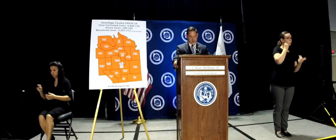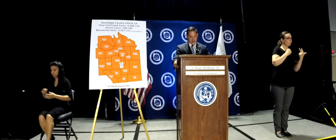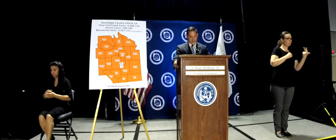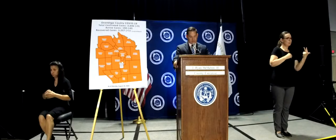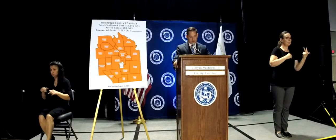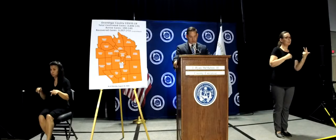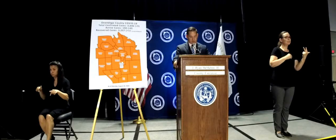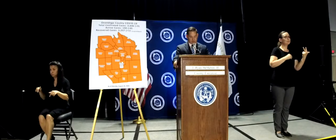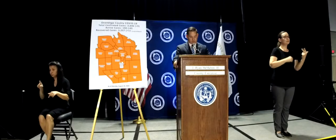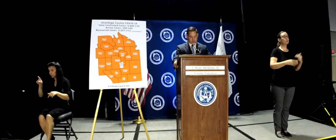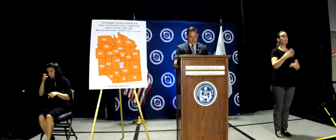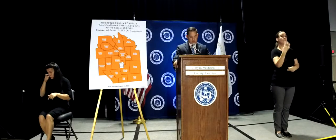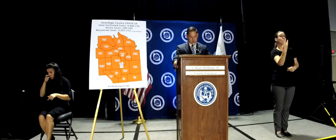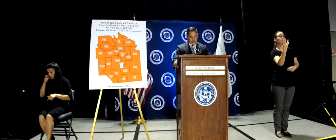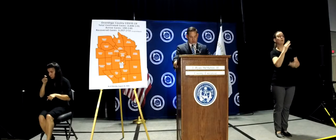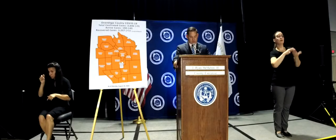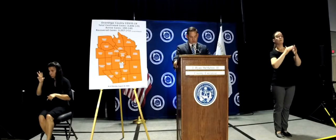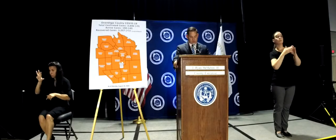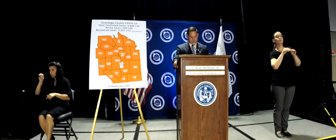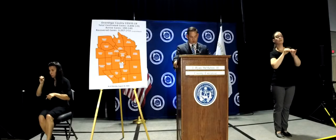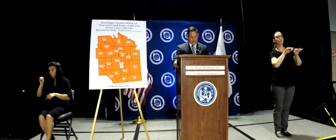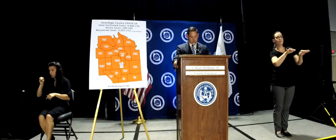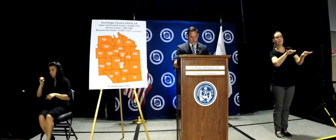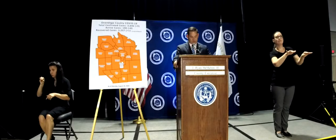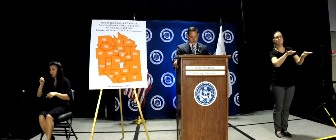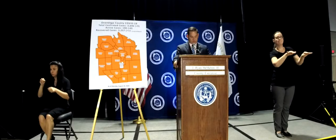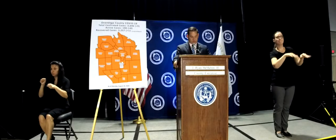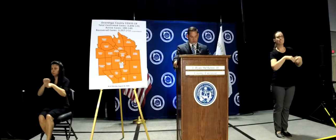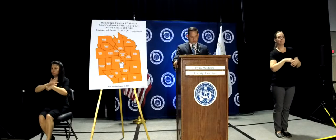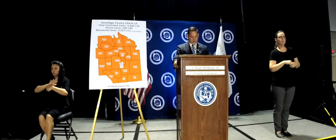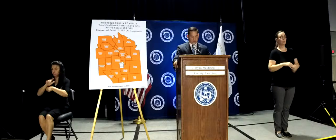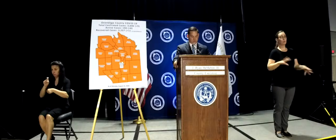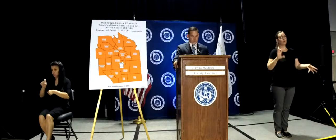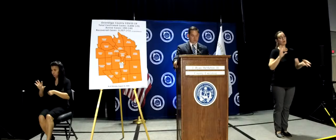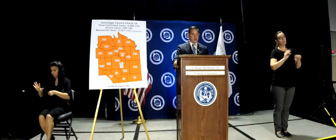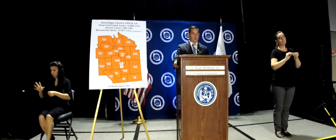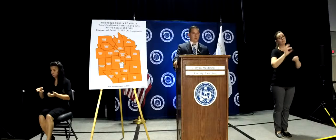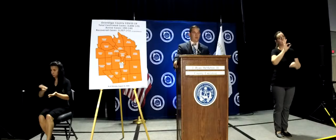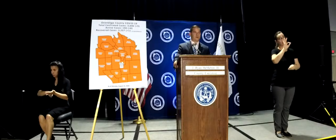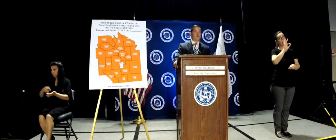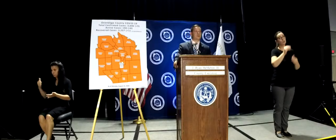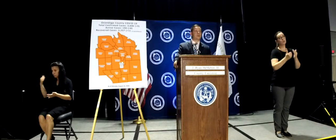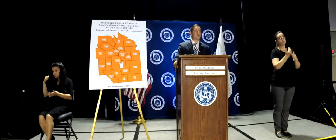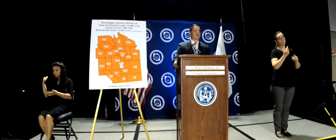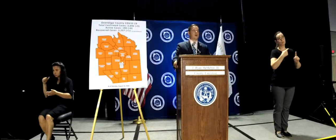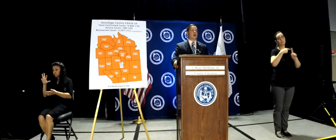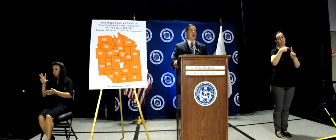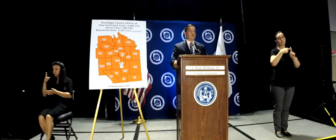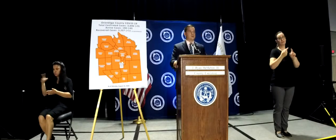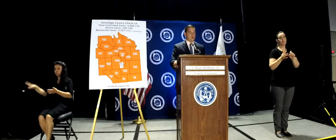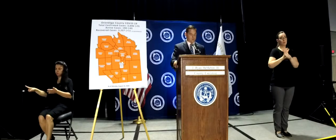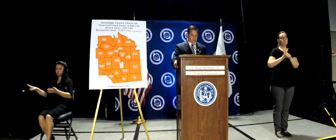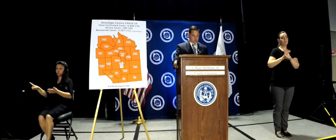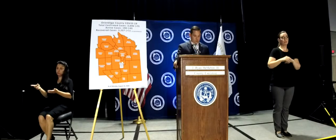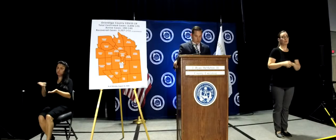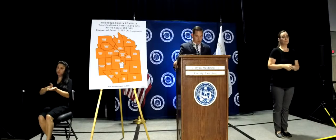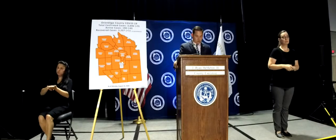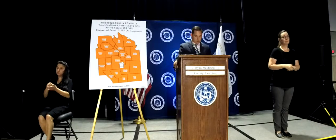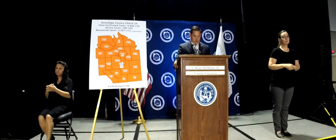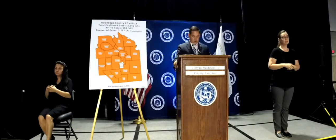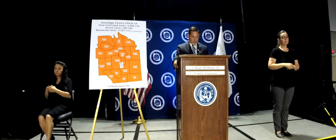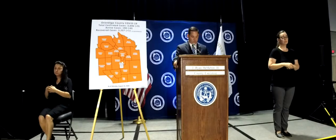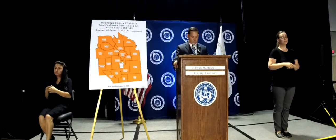That's up 9 from yesterday. And so far, we've had 3,257 recoveries. So